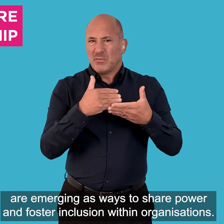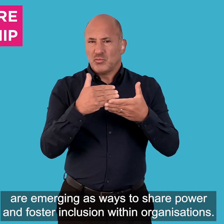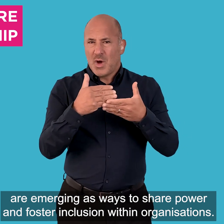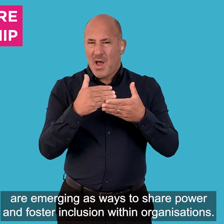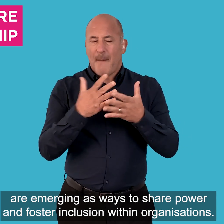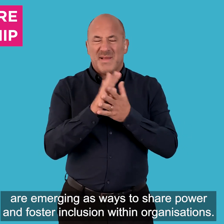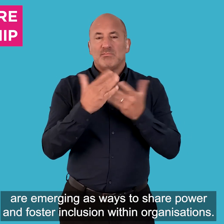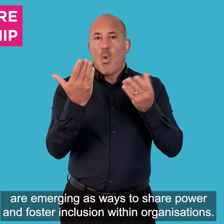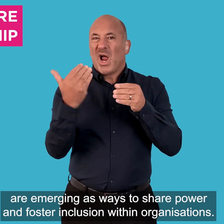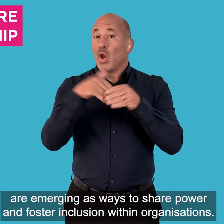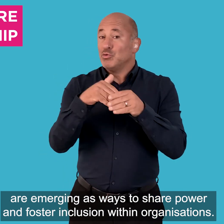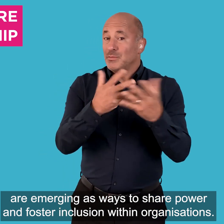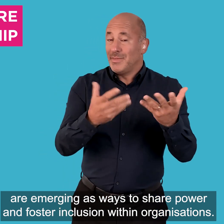inclusion within organisations.